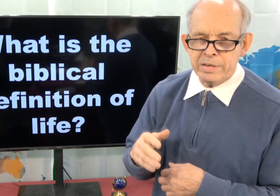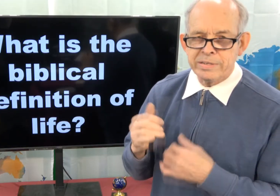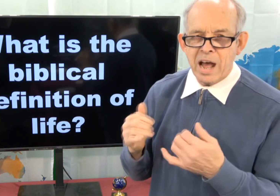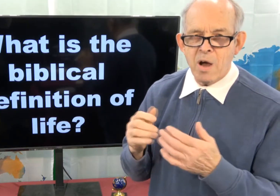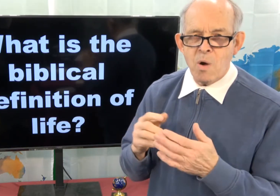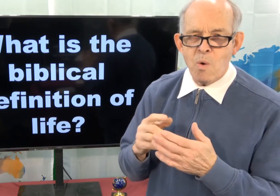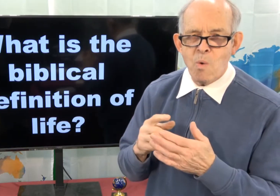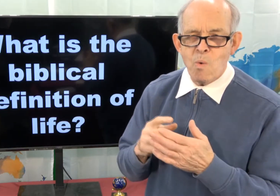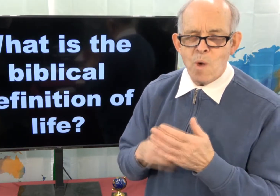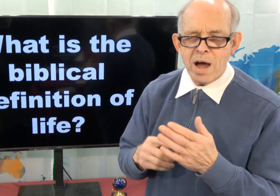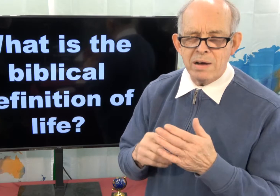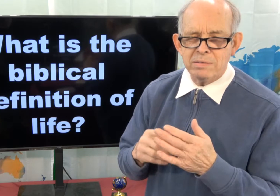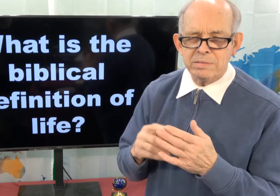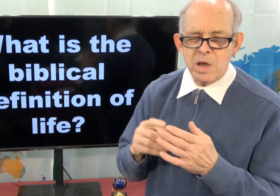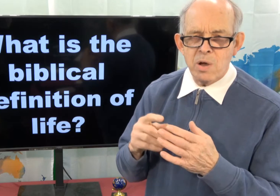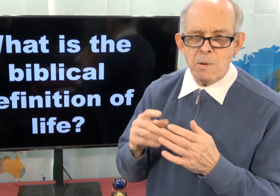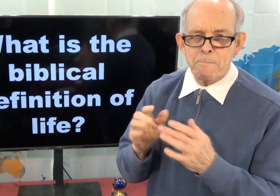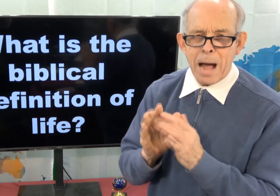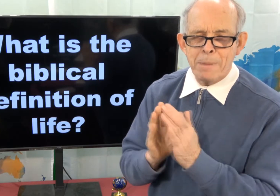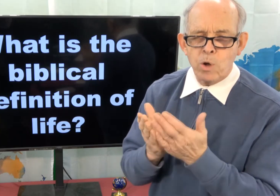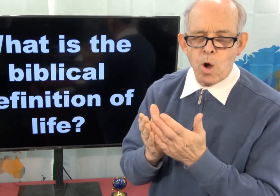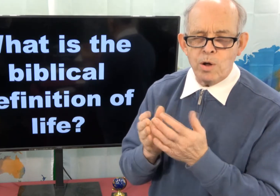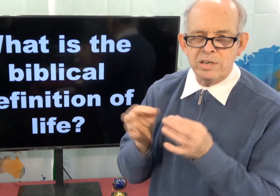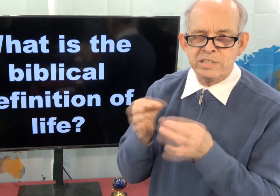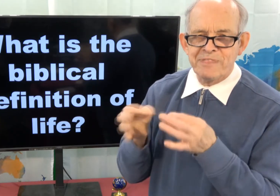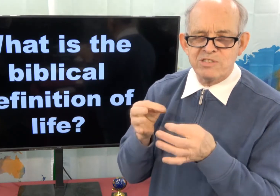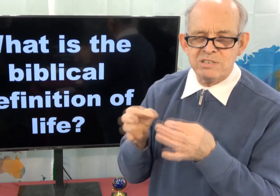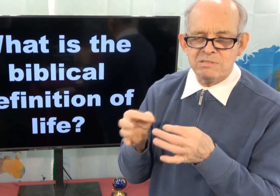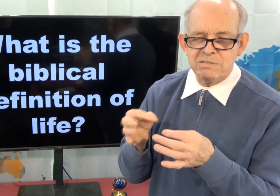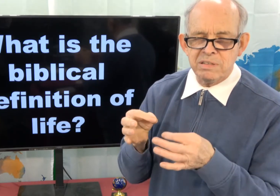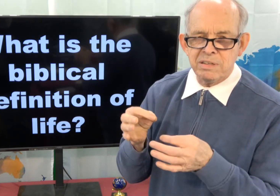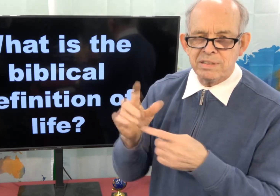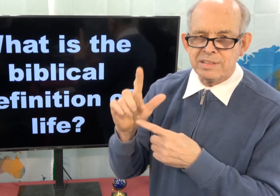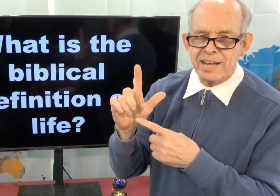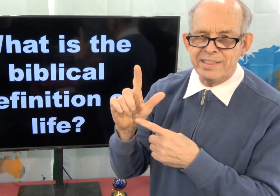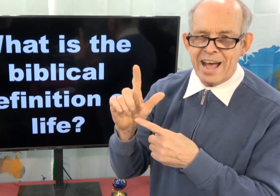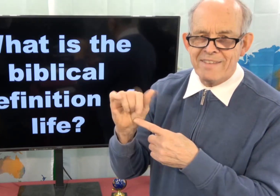Now, what the Bible calls division, the life.